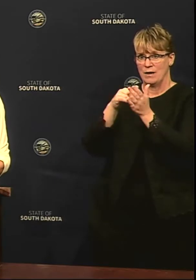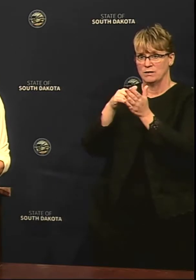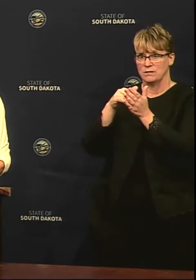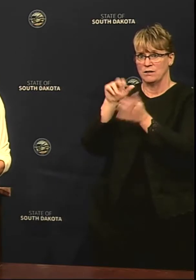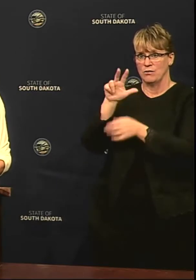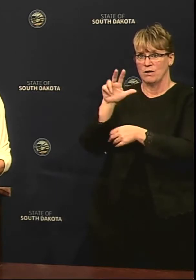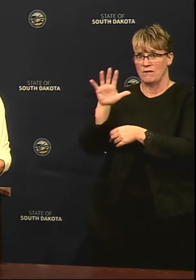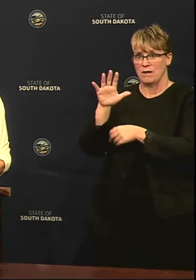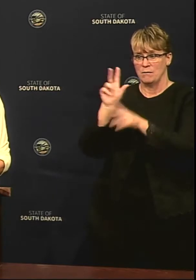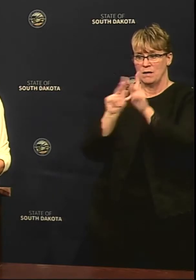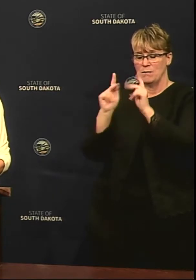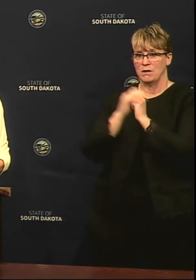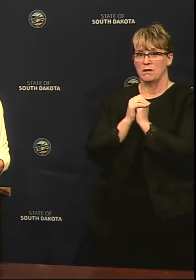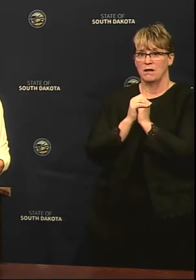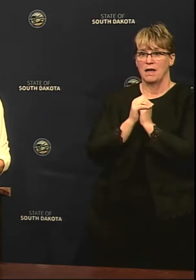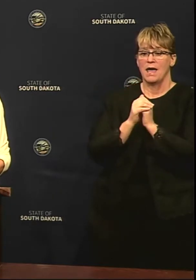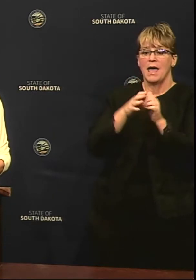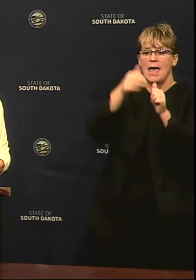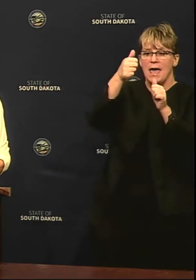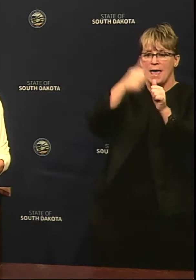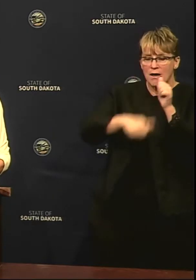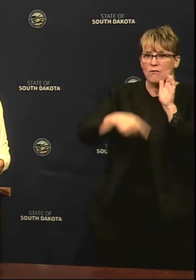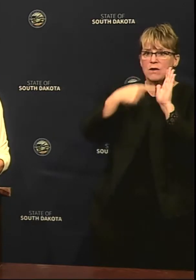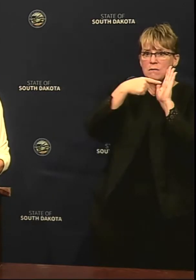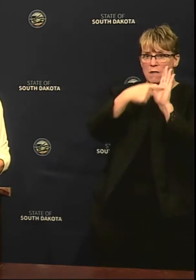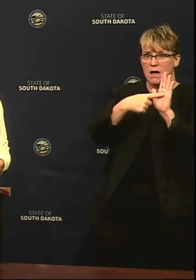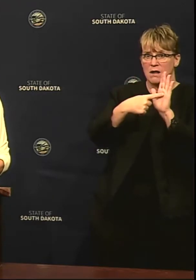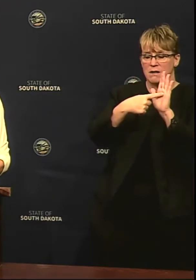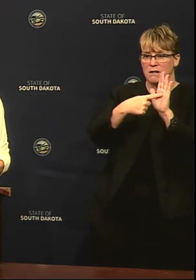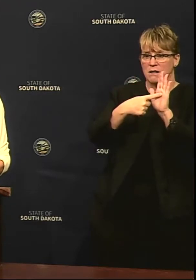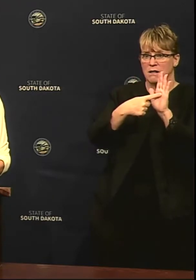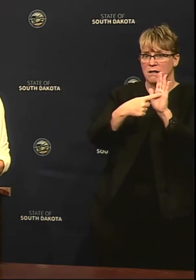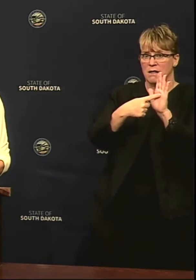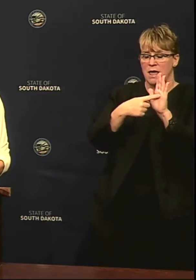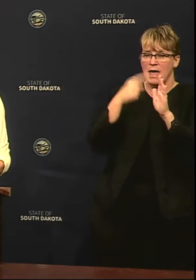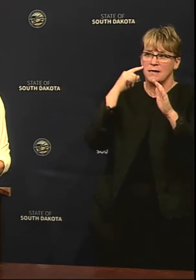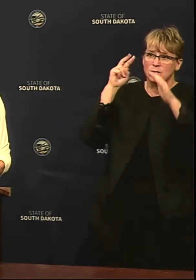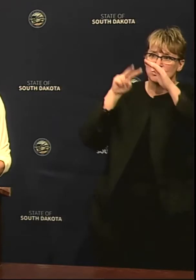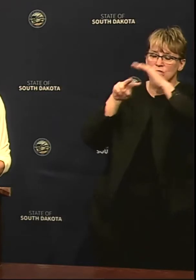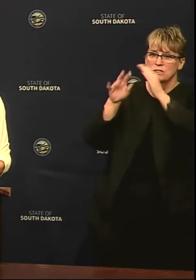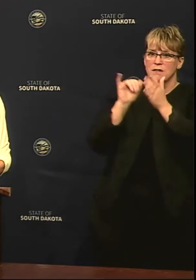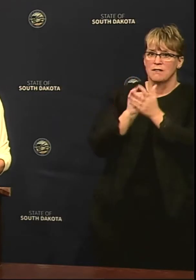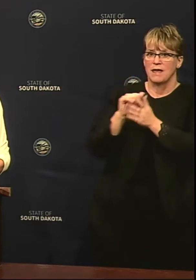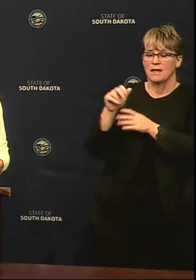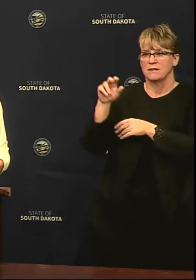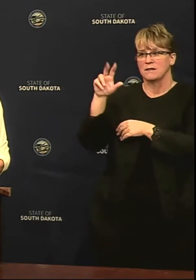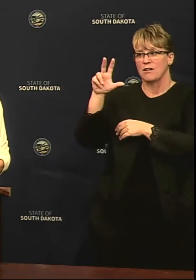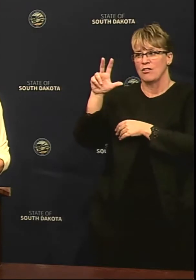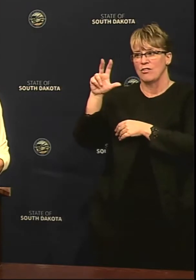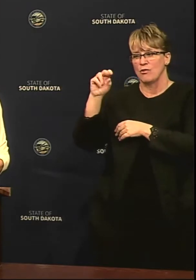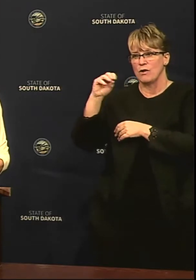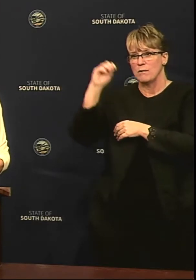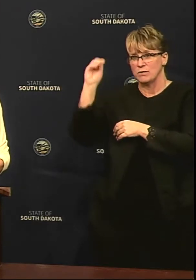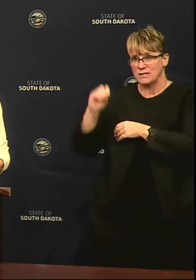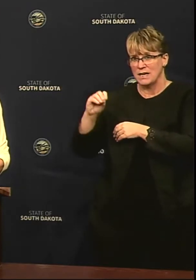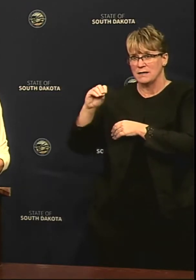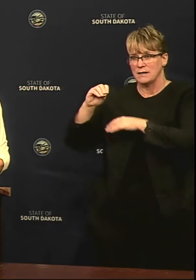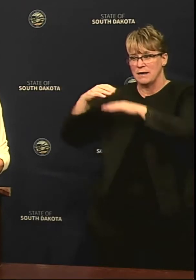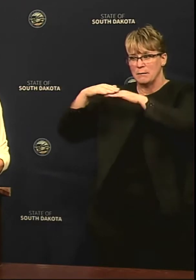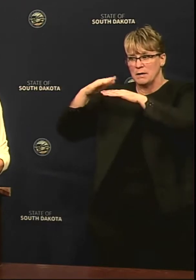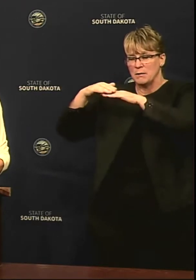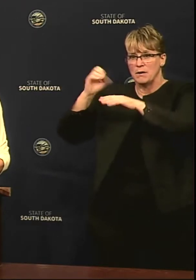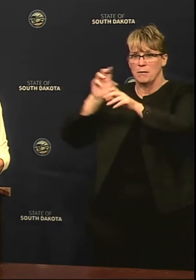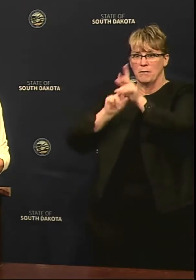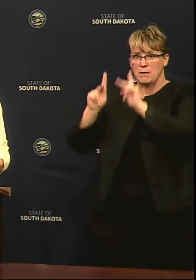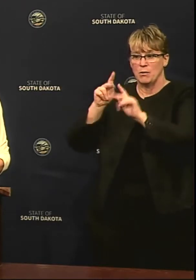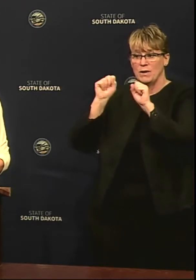882,235 people. Every single model out there has projected that 30% at the minimum of